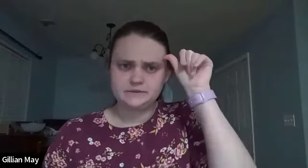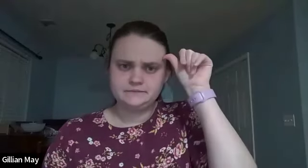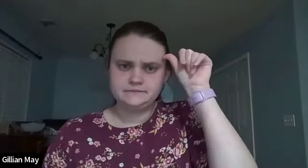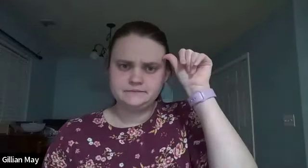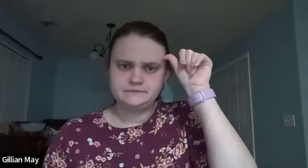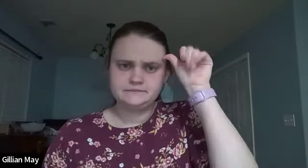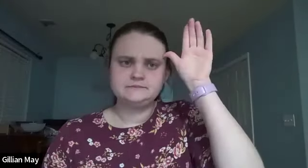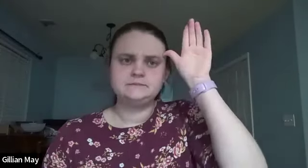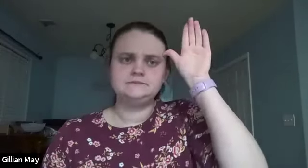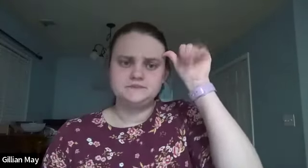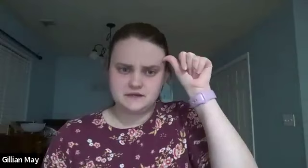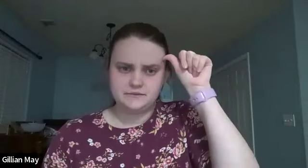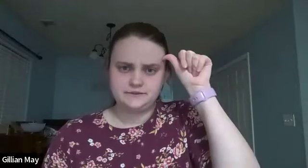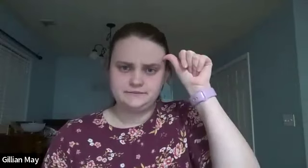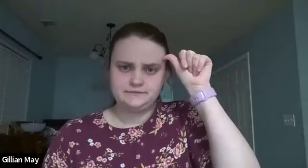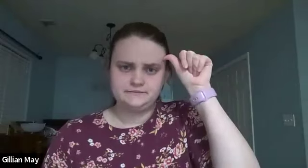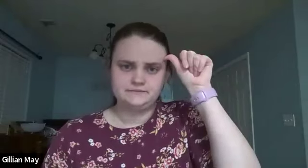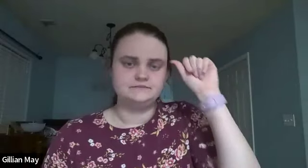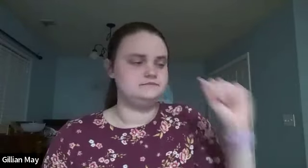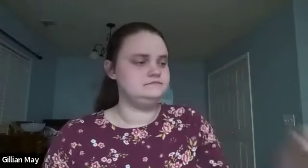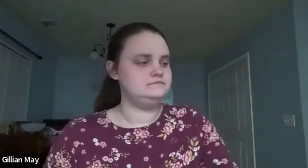stubborn, stubborn,